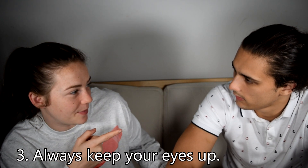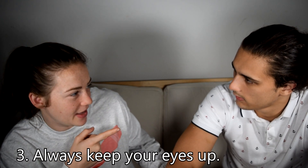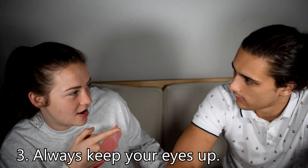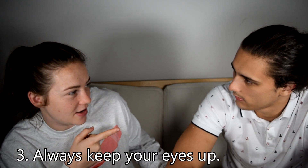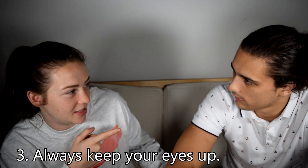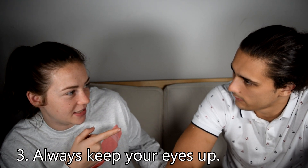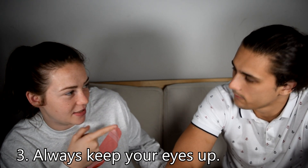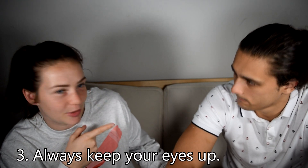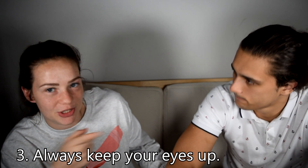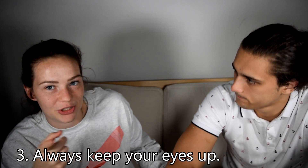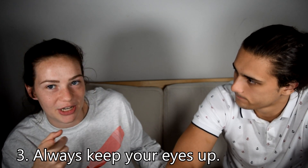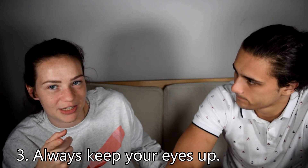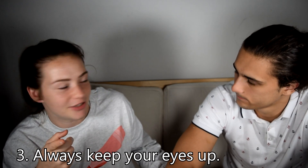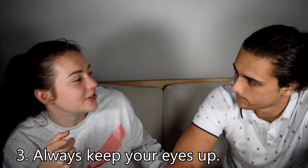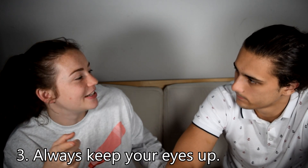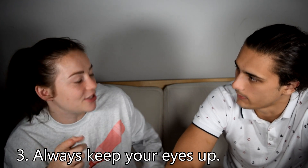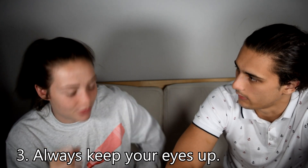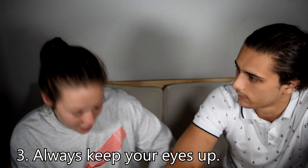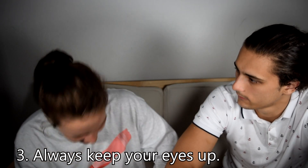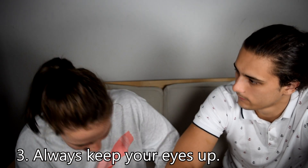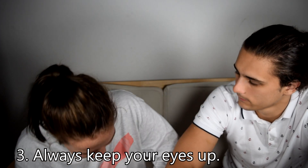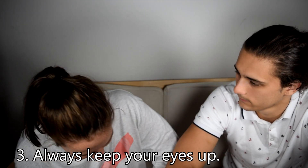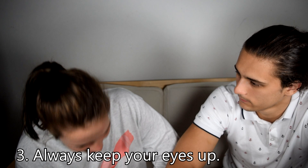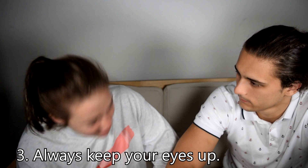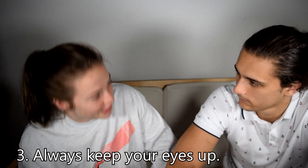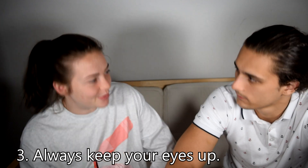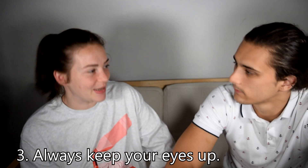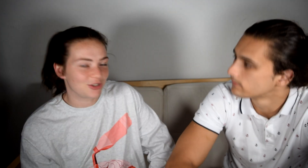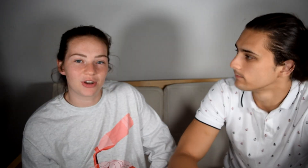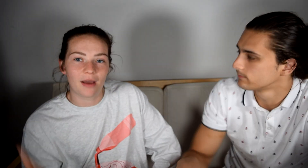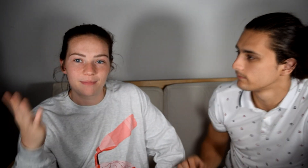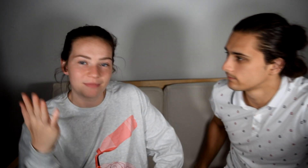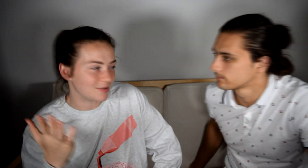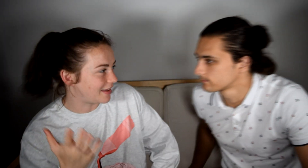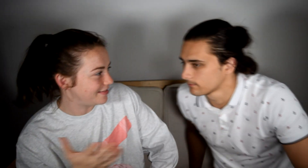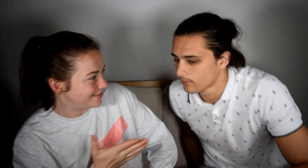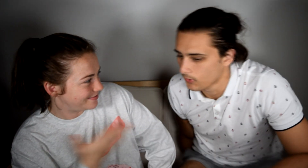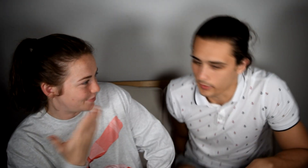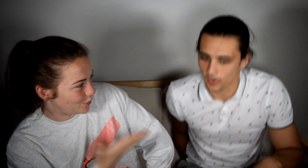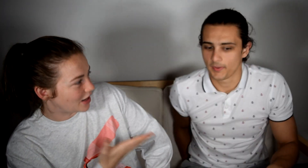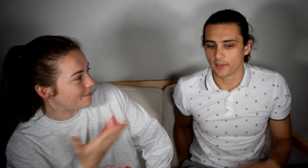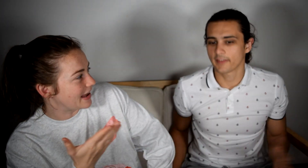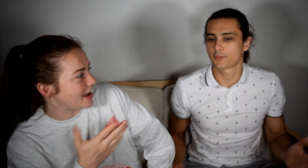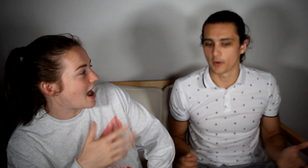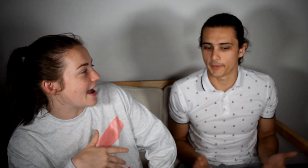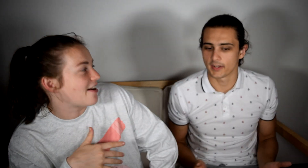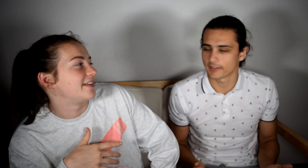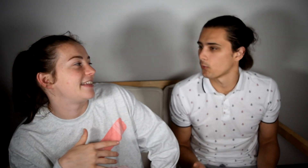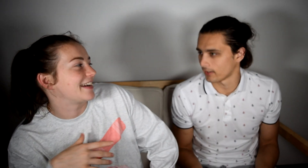making eye contact to the person you're talking to. So Yeah. you just like had your head down. So just make sure you're up so that. Okay, well, I mean, I guess if you're a beginner, they would